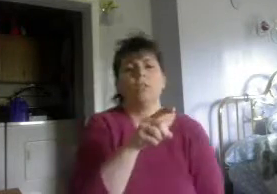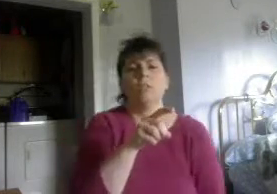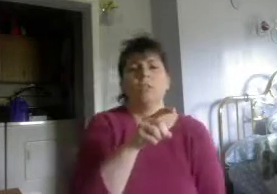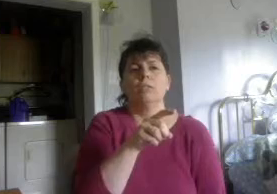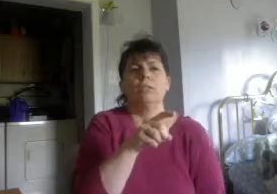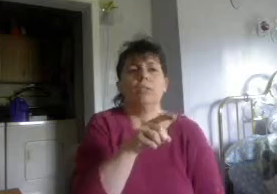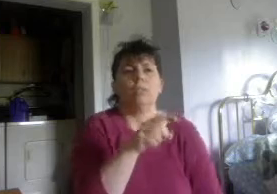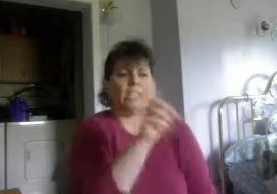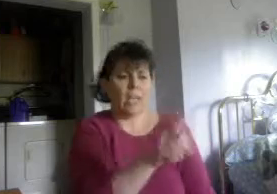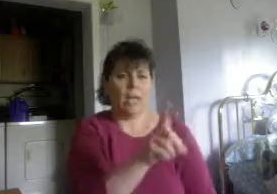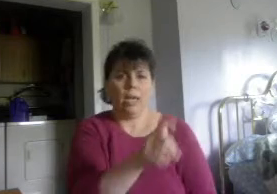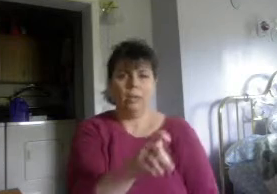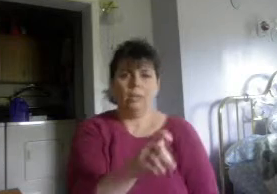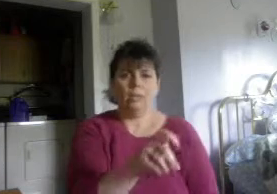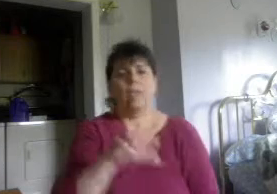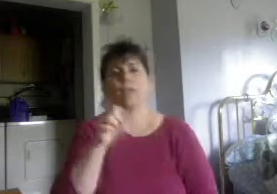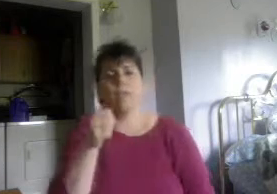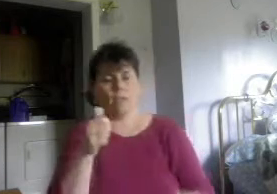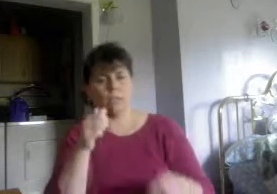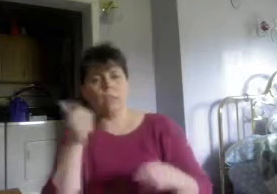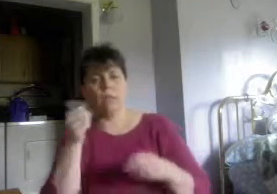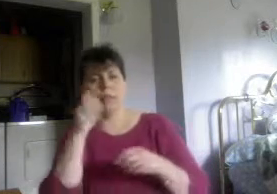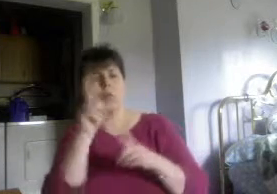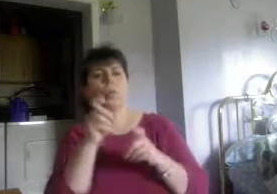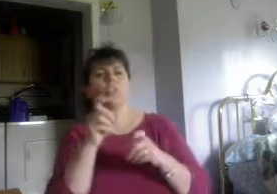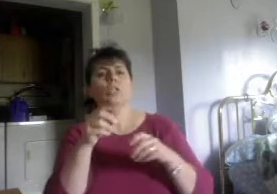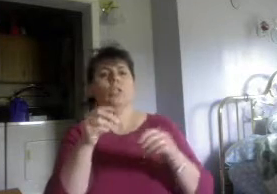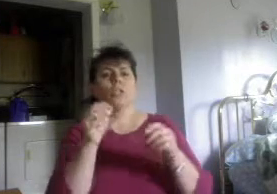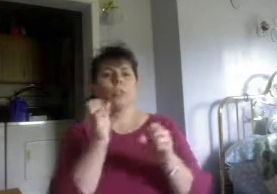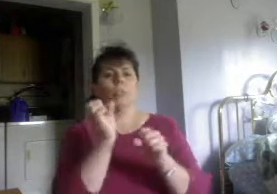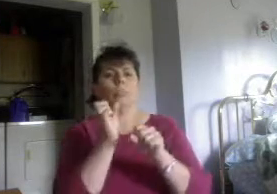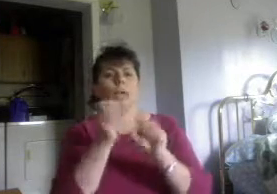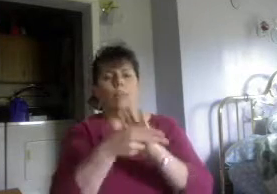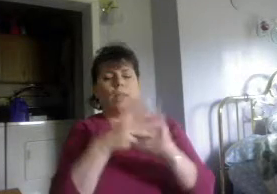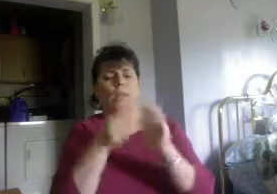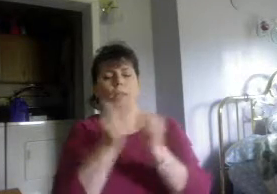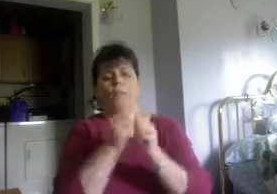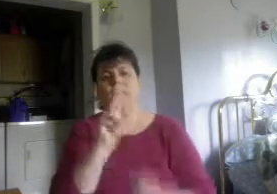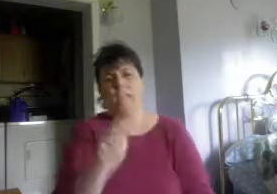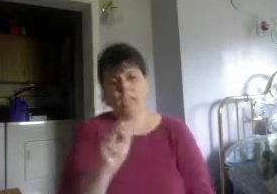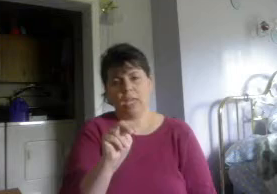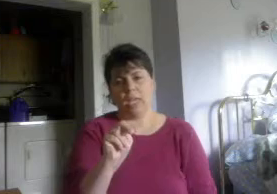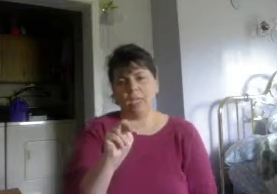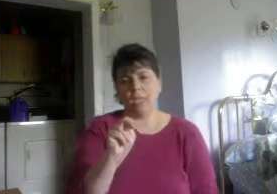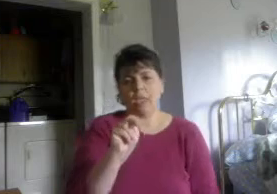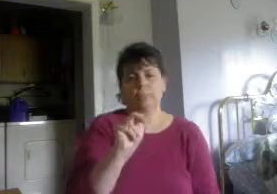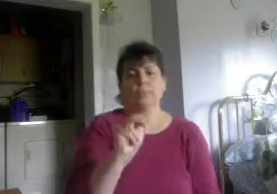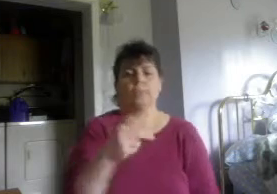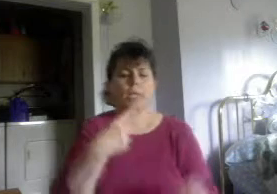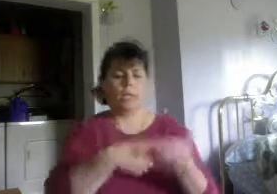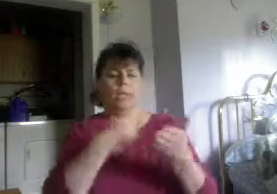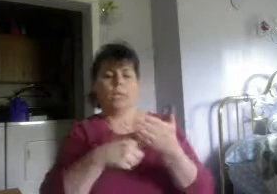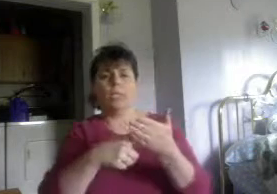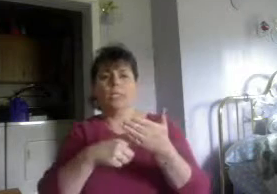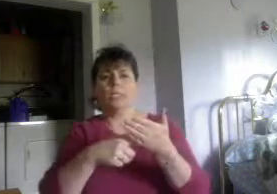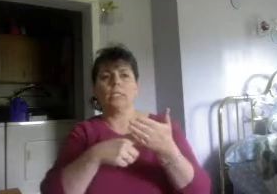and they'll mark that item with an N. Now what you want to do with this is discuss the group's top 3 issues. For each of these 3,